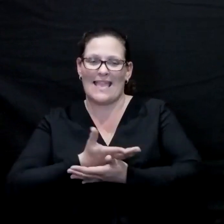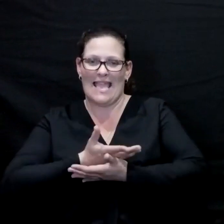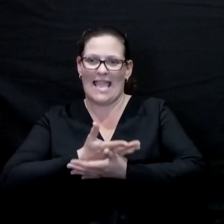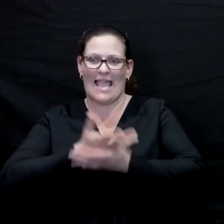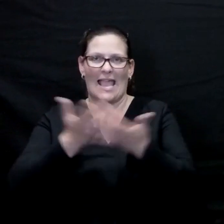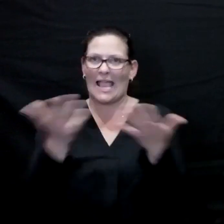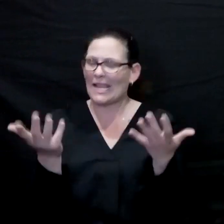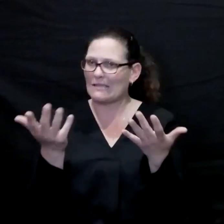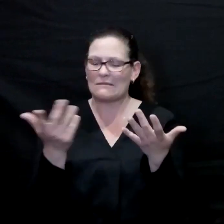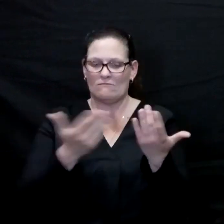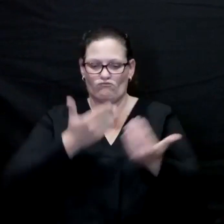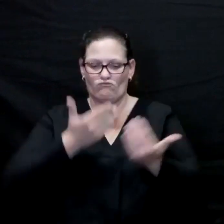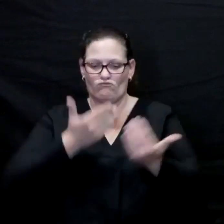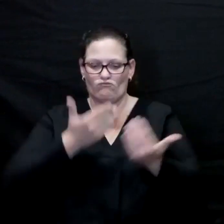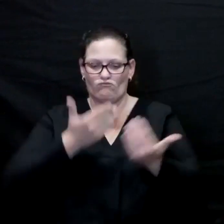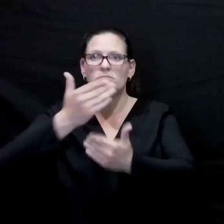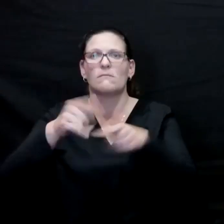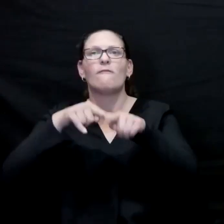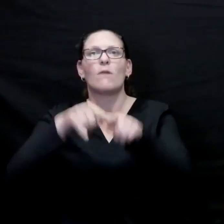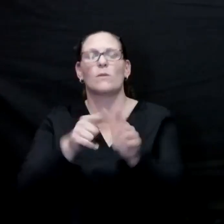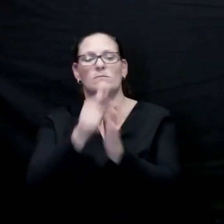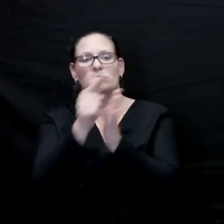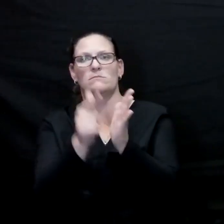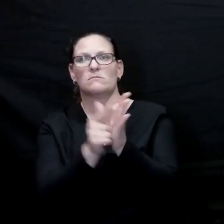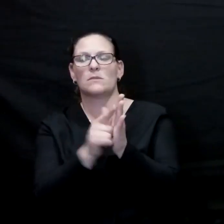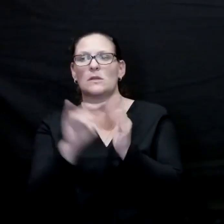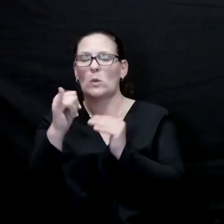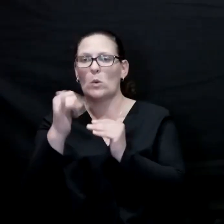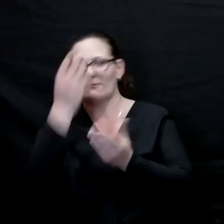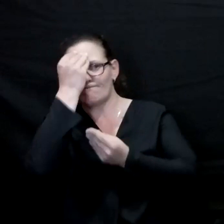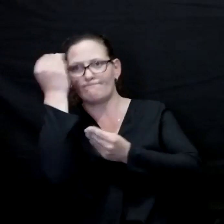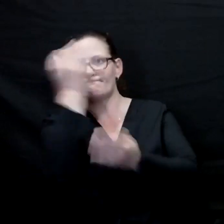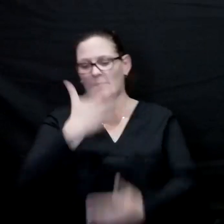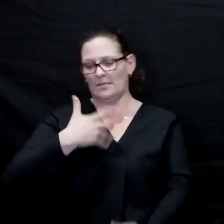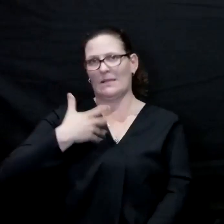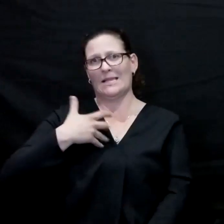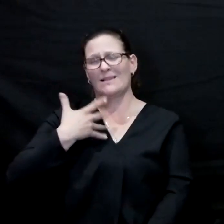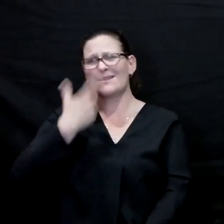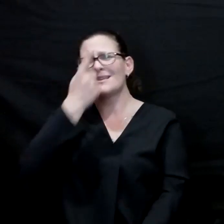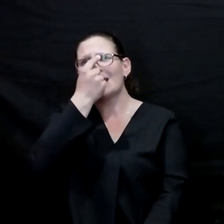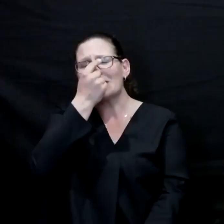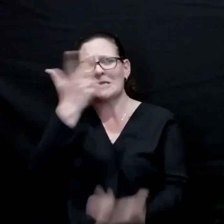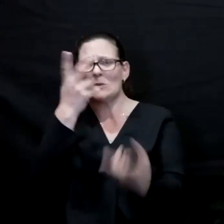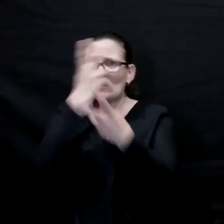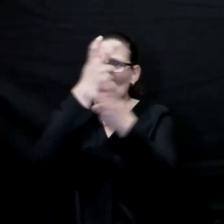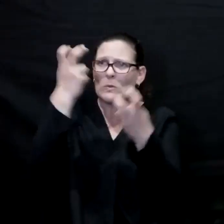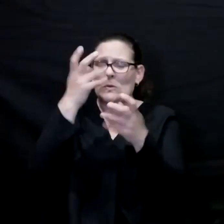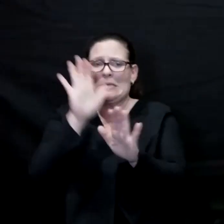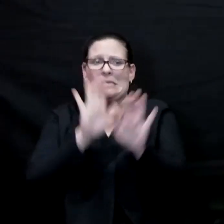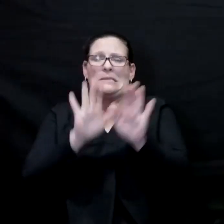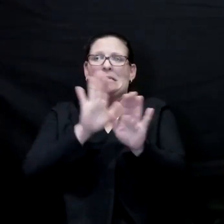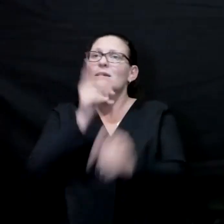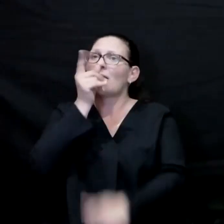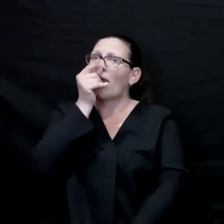a legal process or a complaint process can be really, really stressful. So I